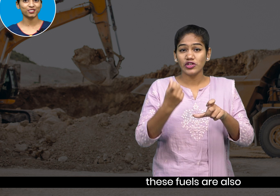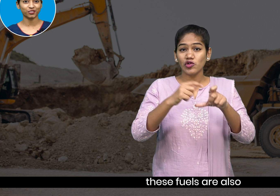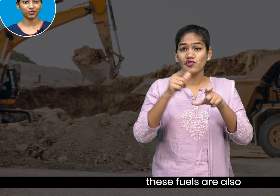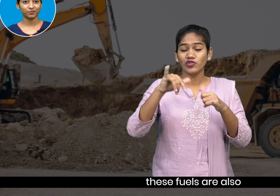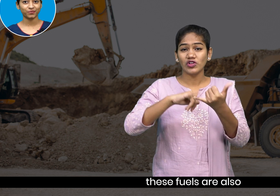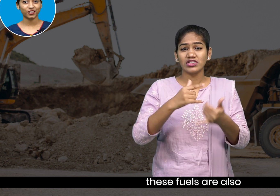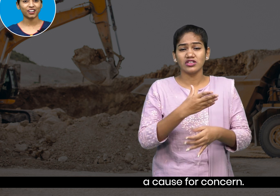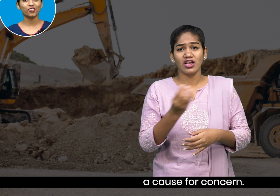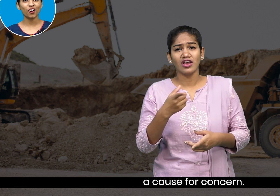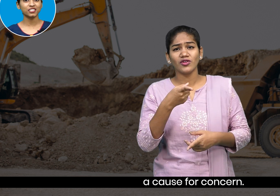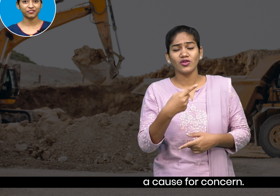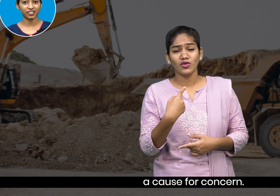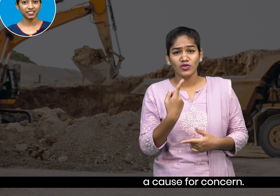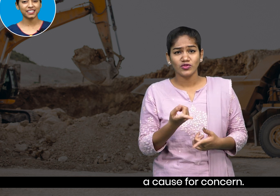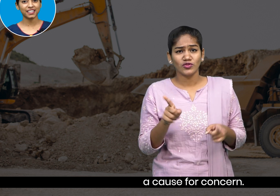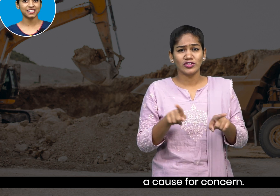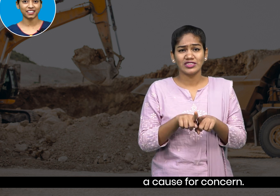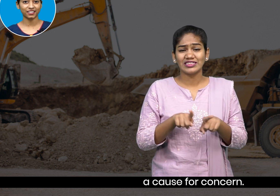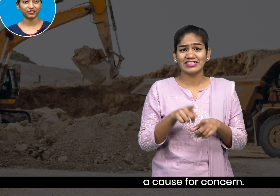are also a cause for concern.